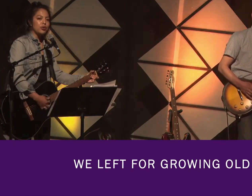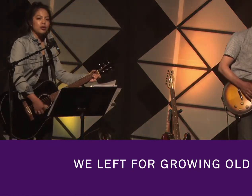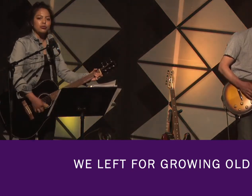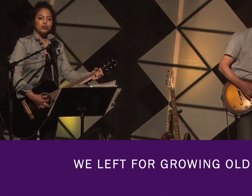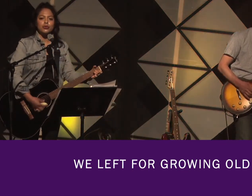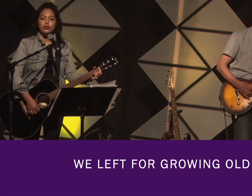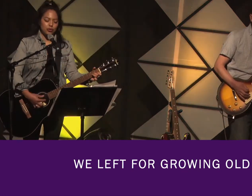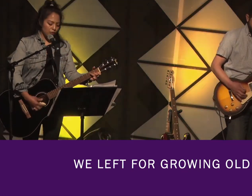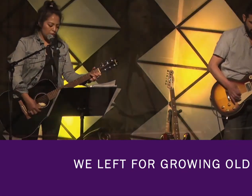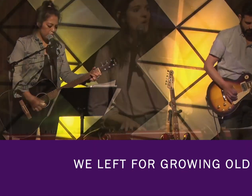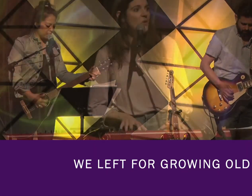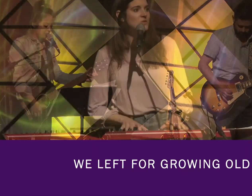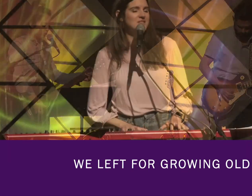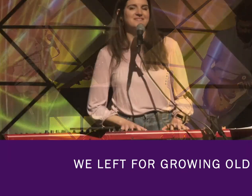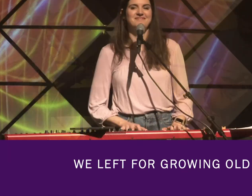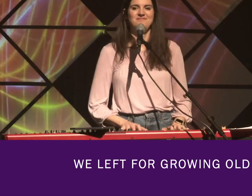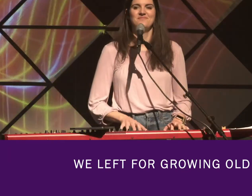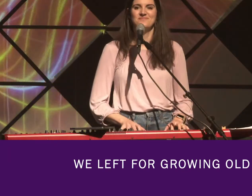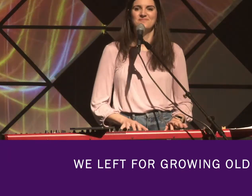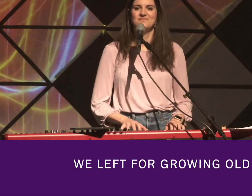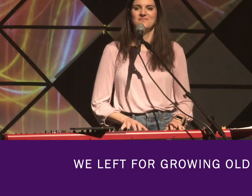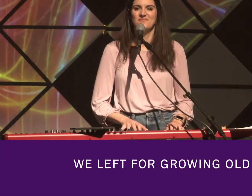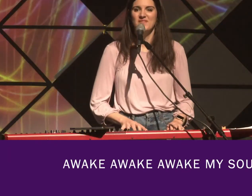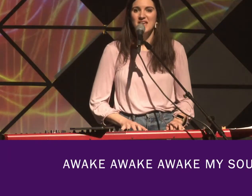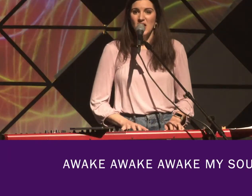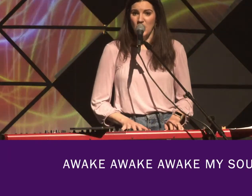for growing old.